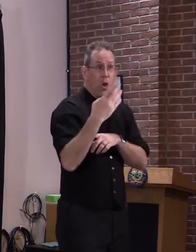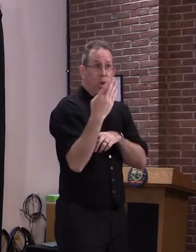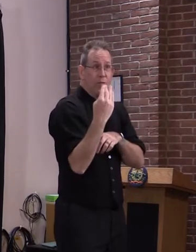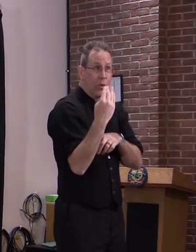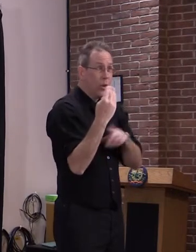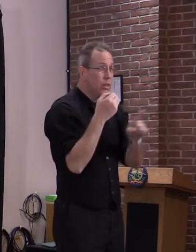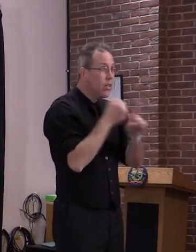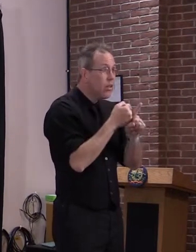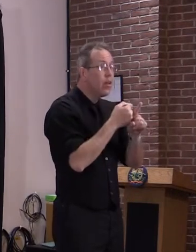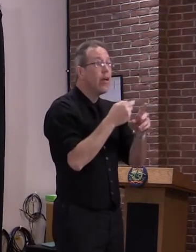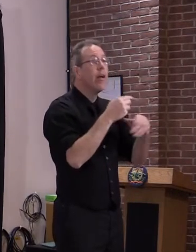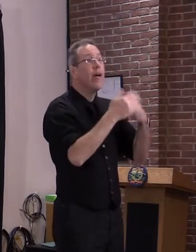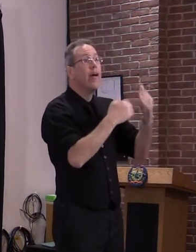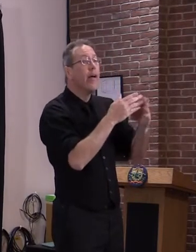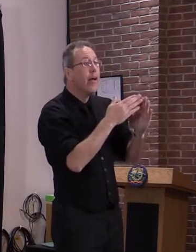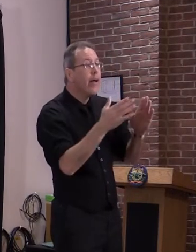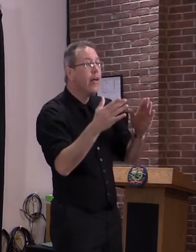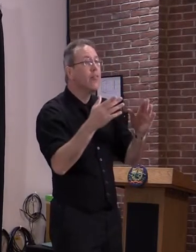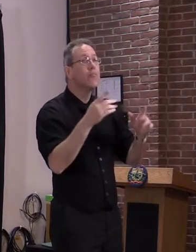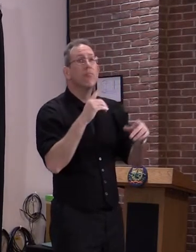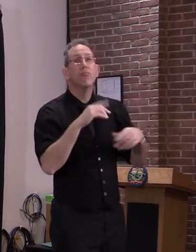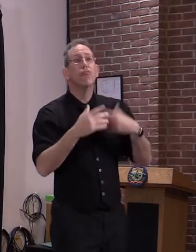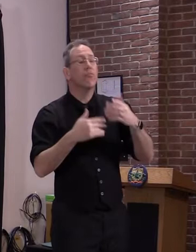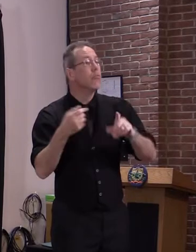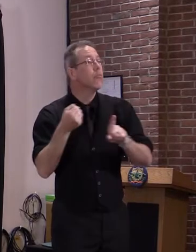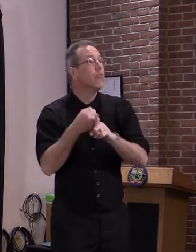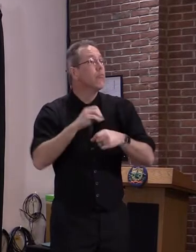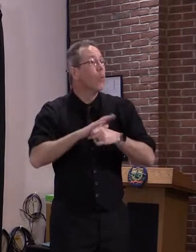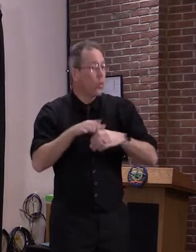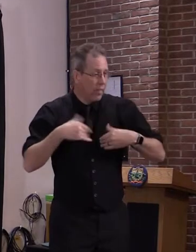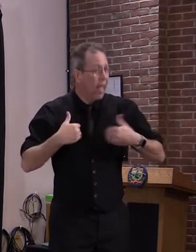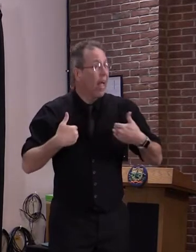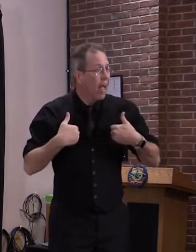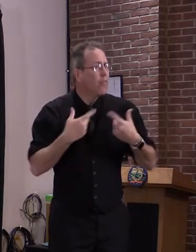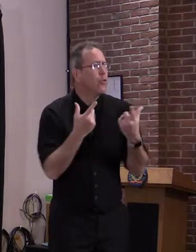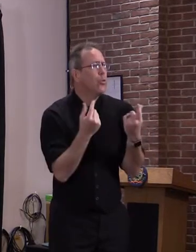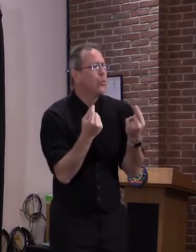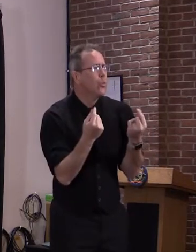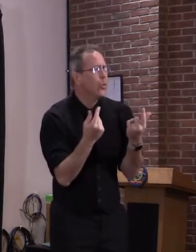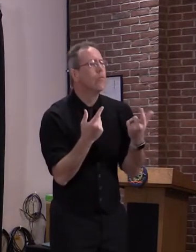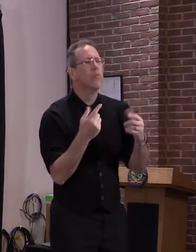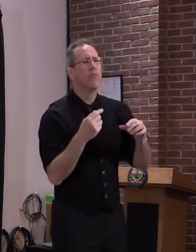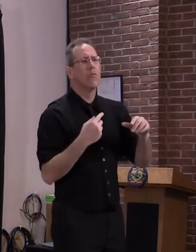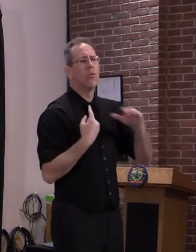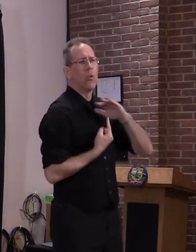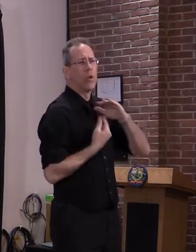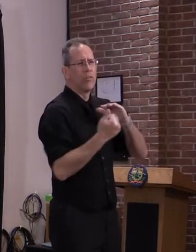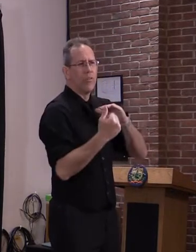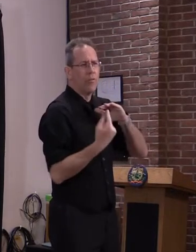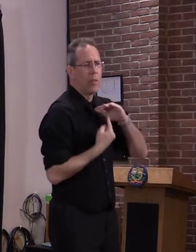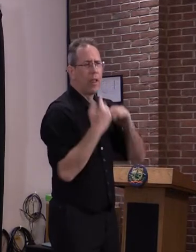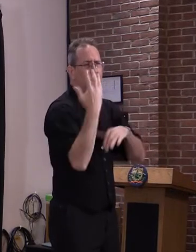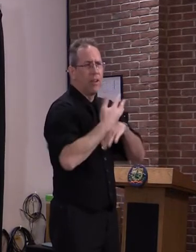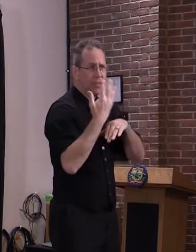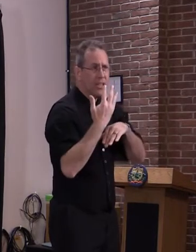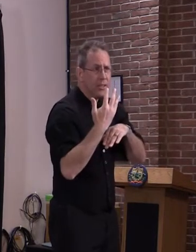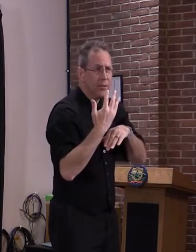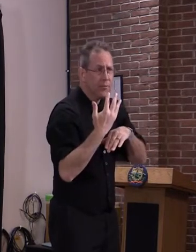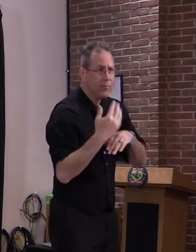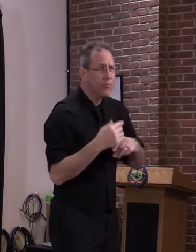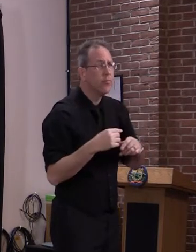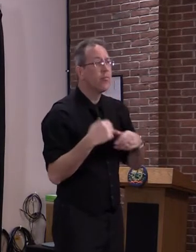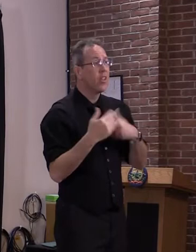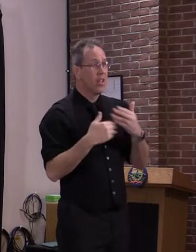for 5 days. If you are a close contact and not up to date on your vaccines, you do not need